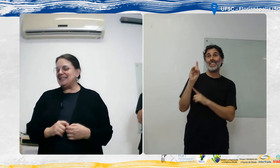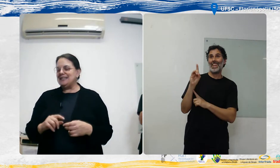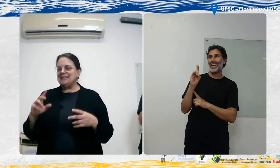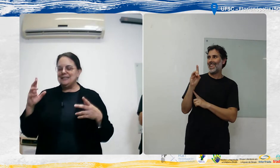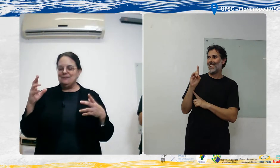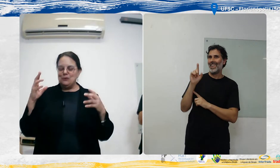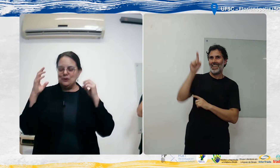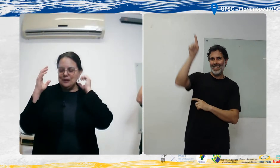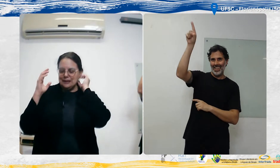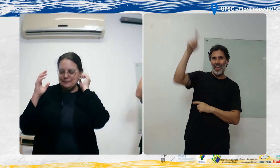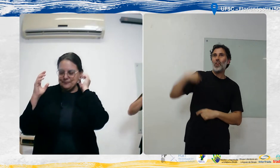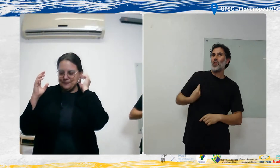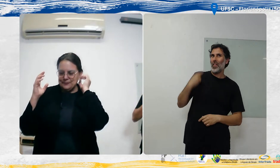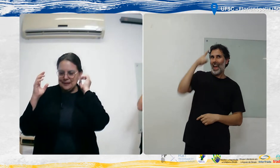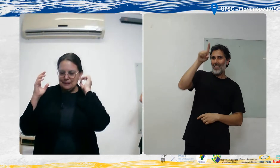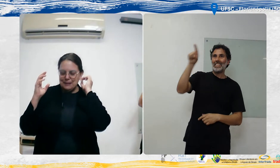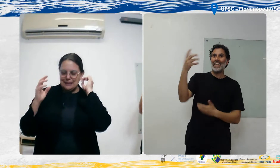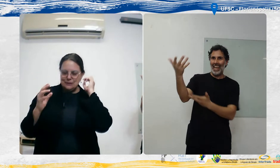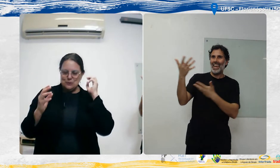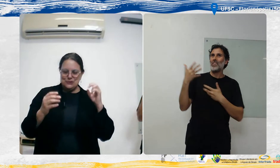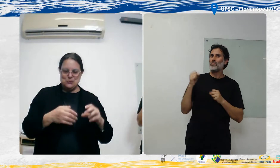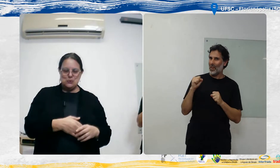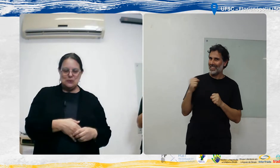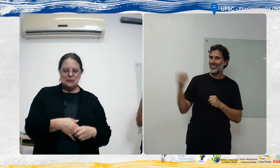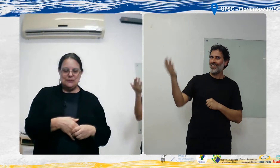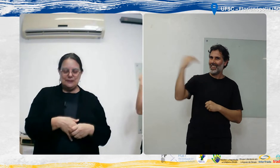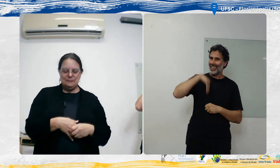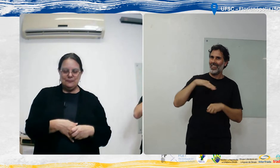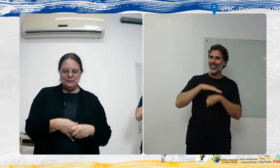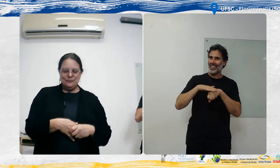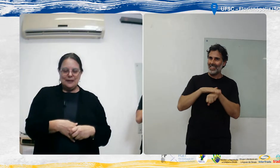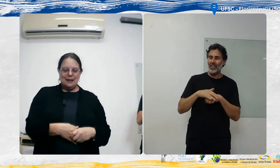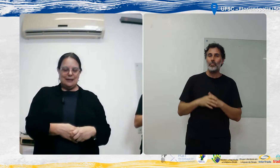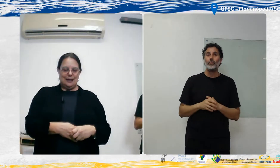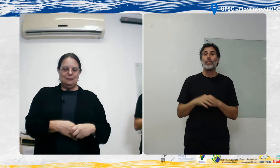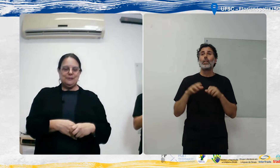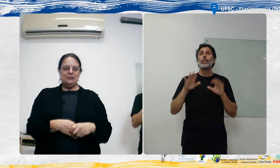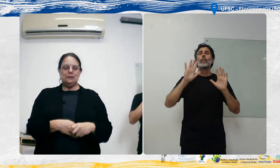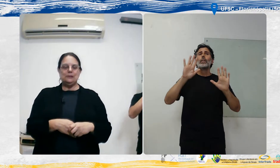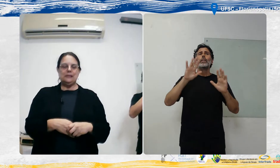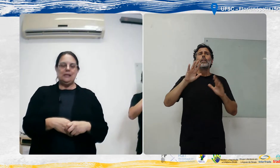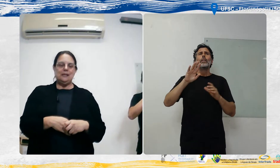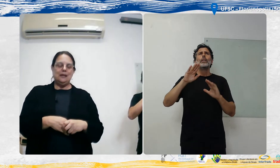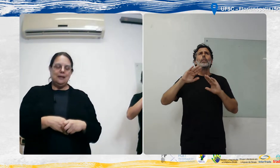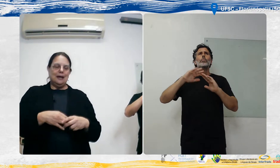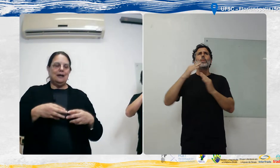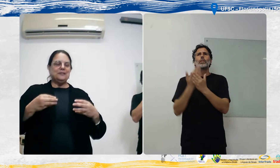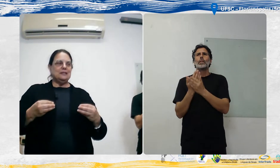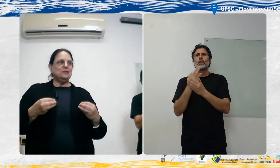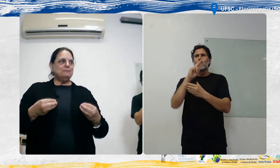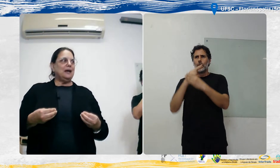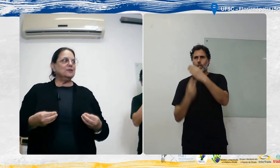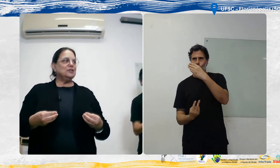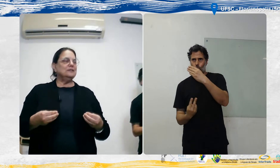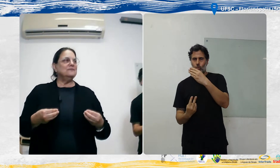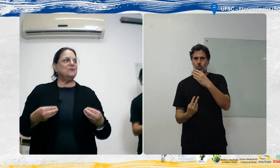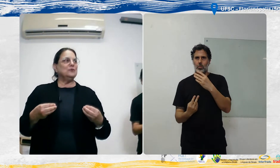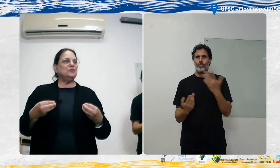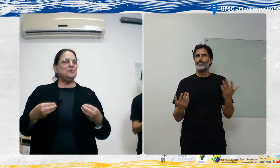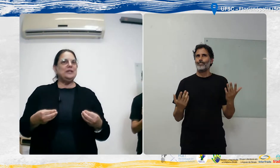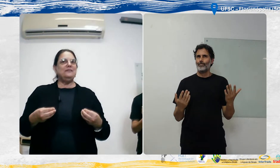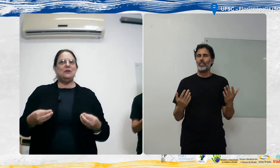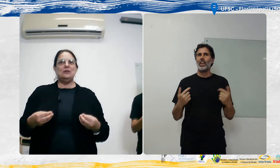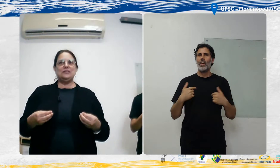And then for bilingual schools, I absolutely have such a passion